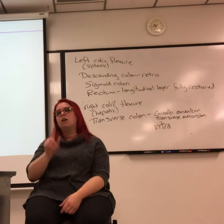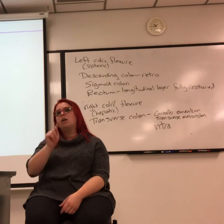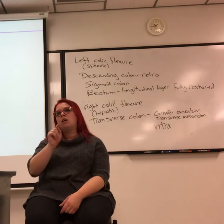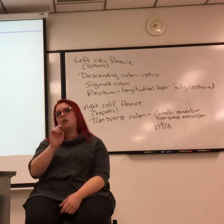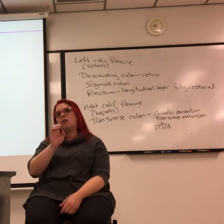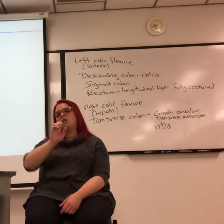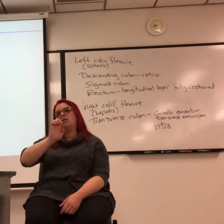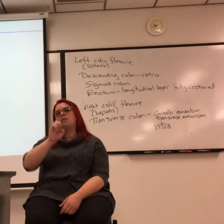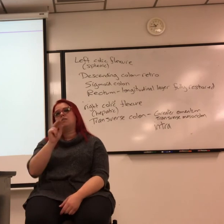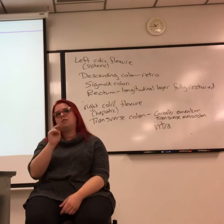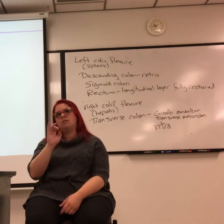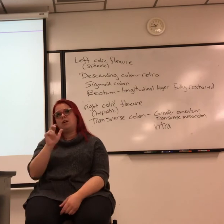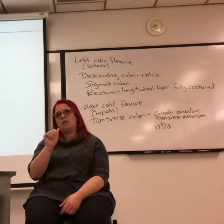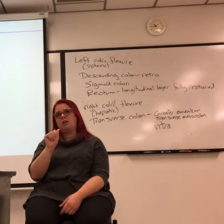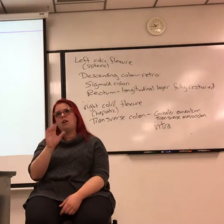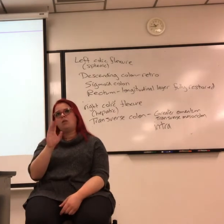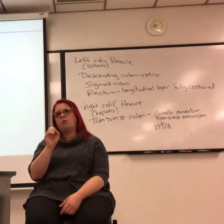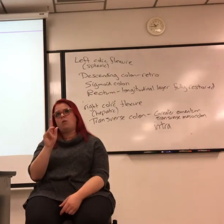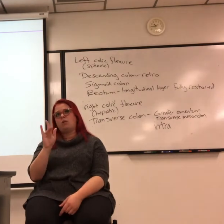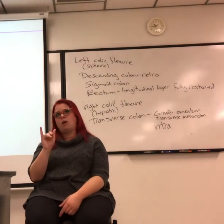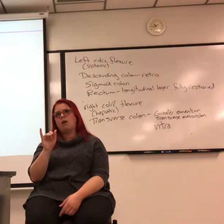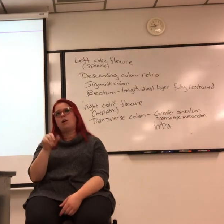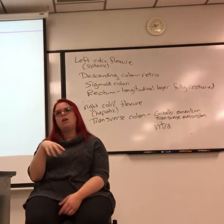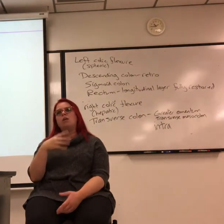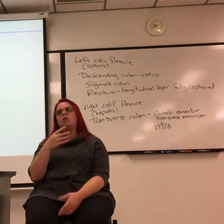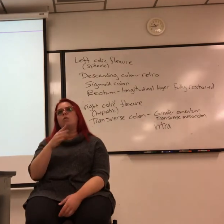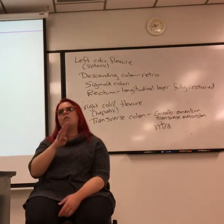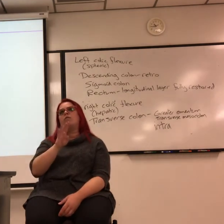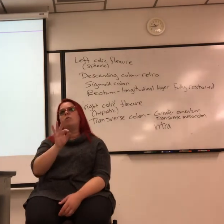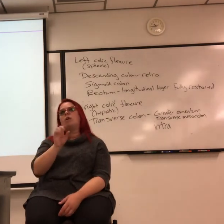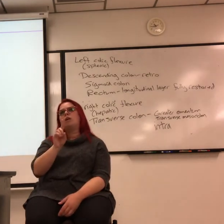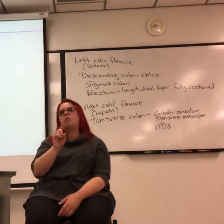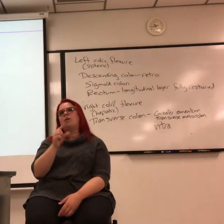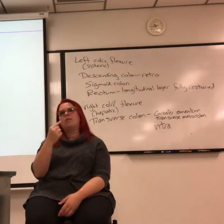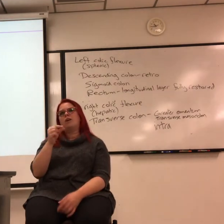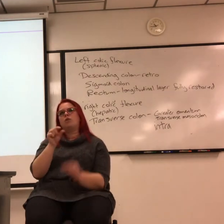coli, very good. What'd you call 491, green tube?